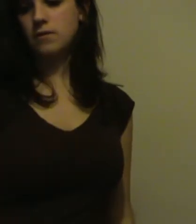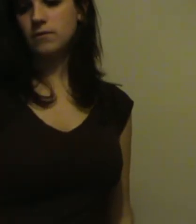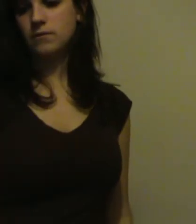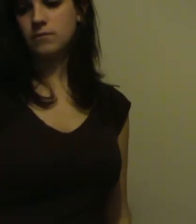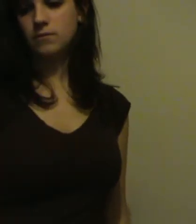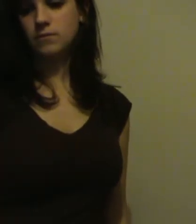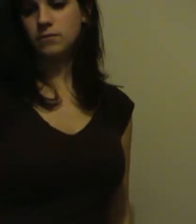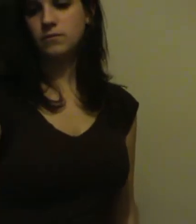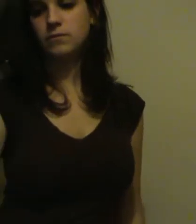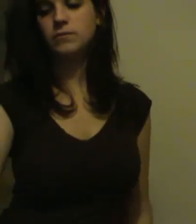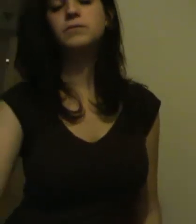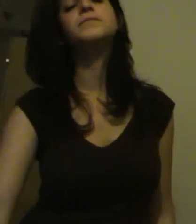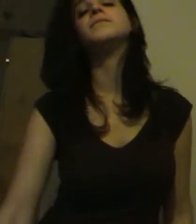facing down.